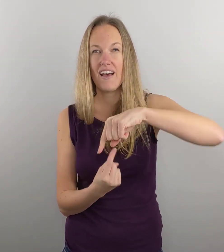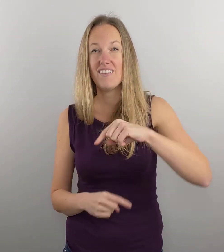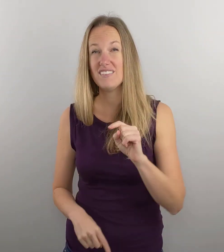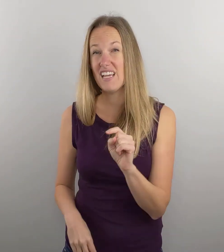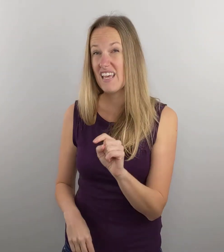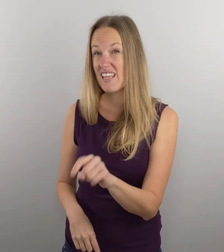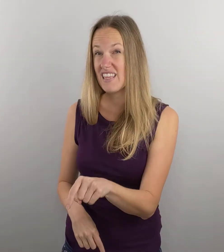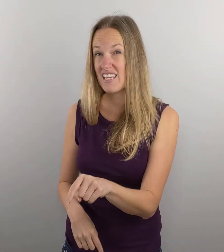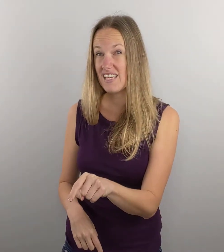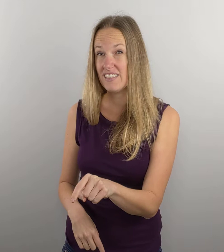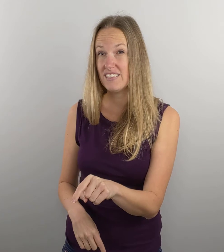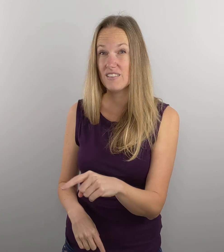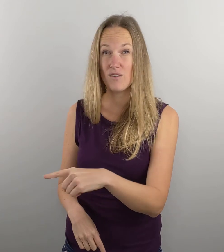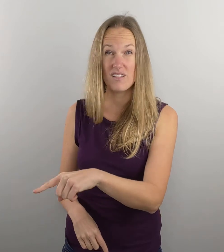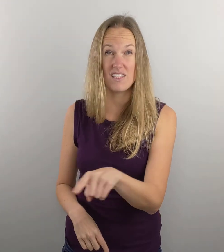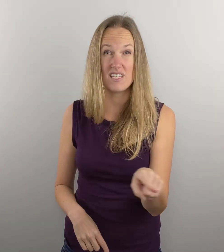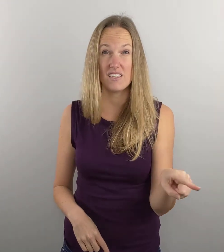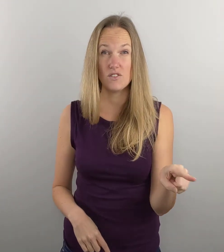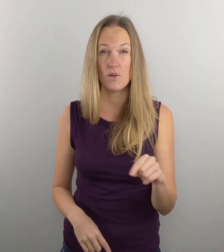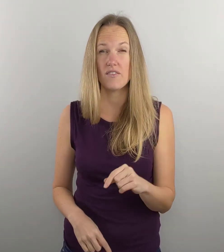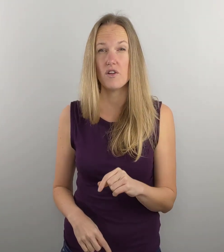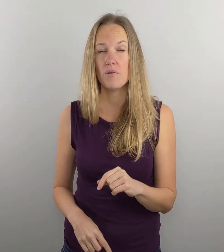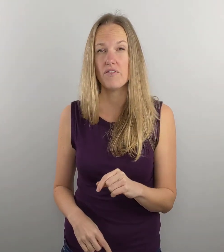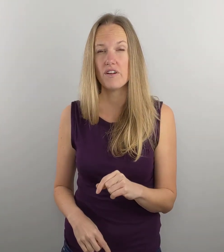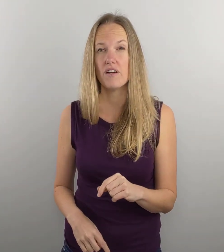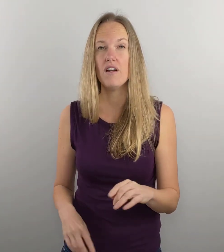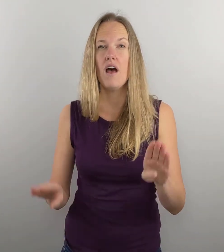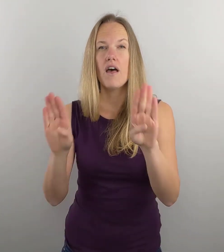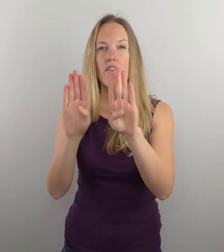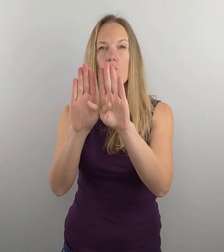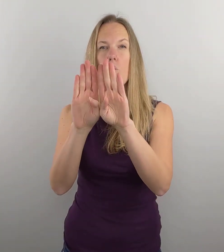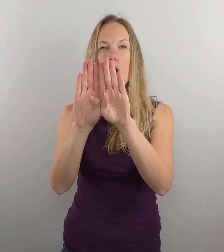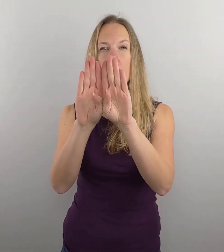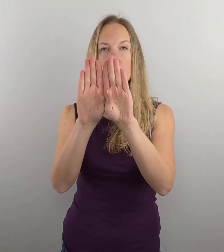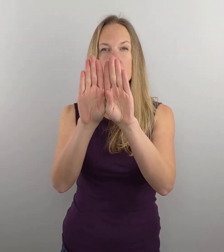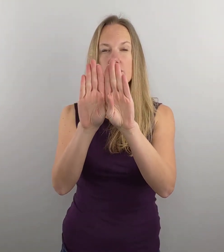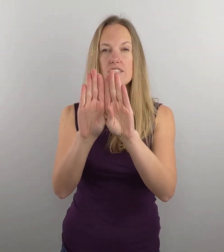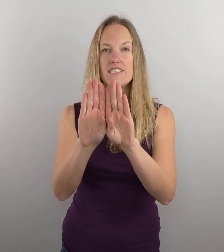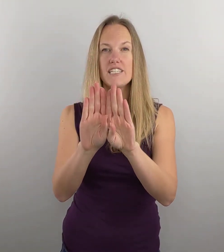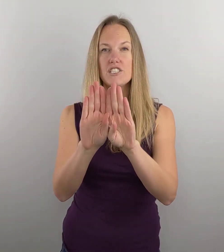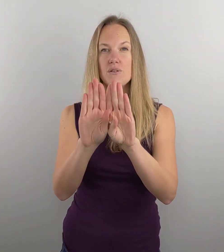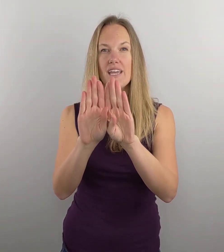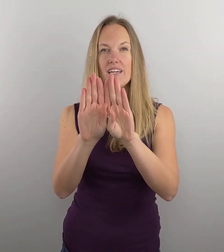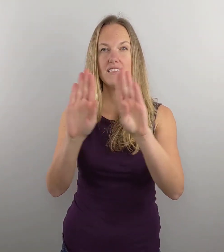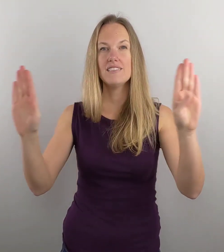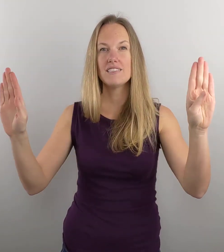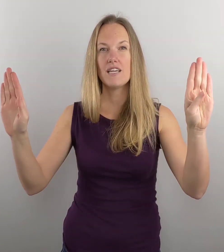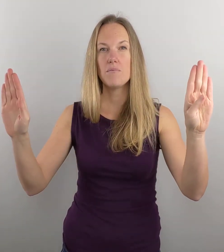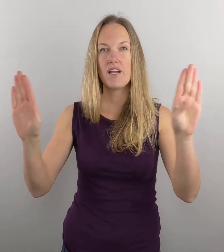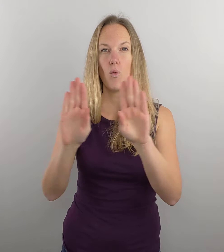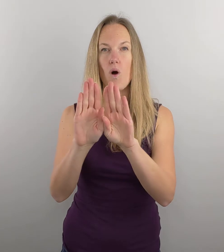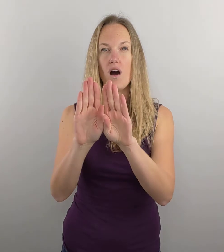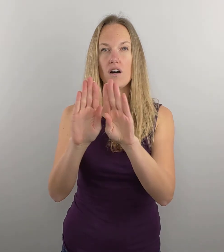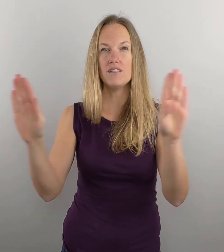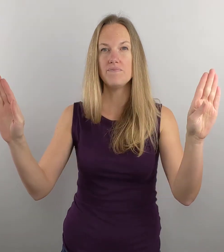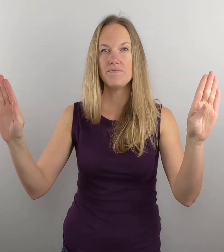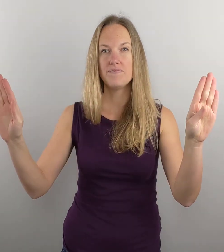around these or these, whatever you prefer, and then walls. You're going to take 2 hands and make a wall.